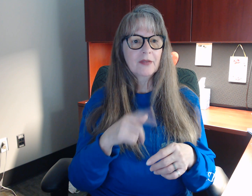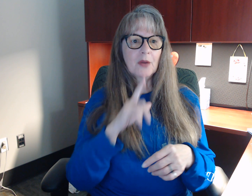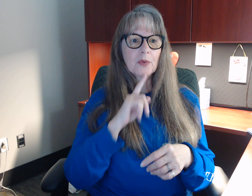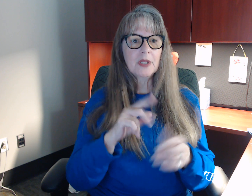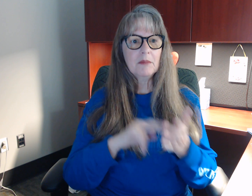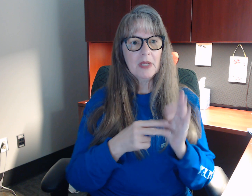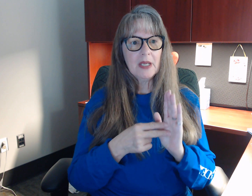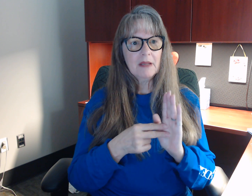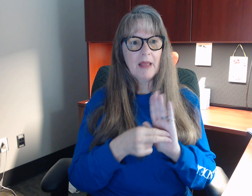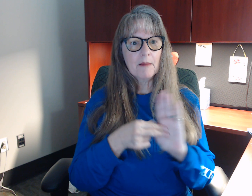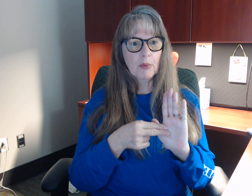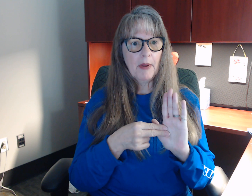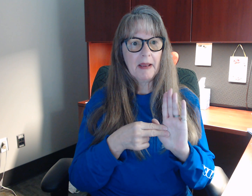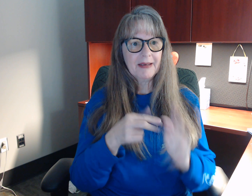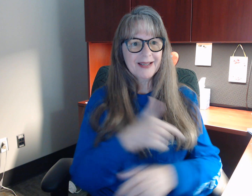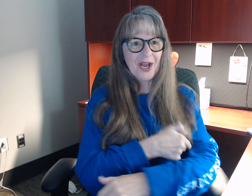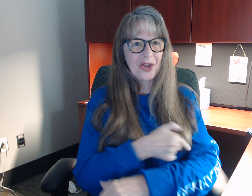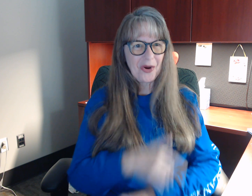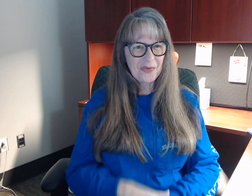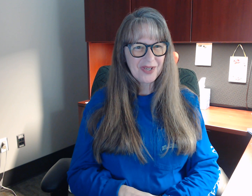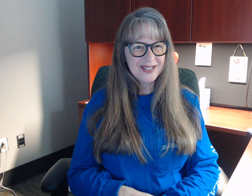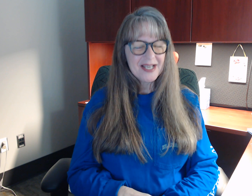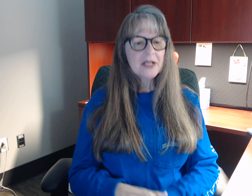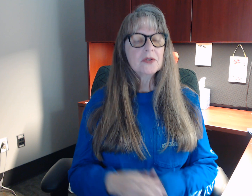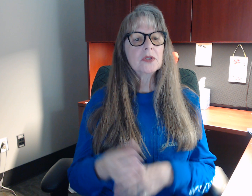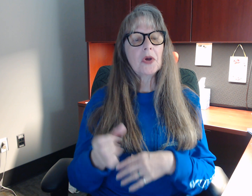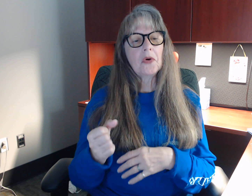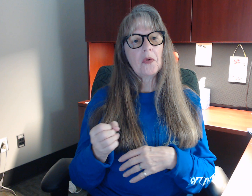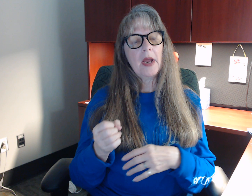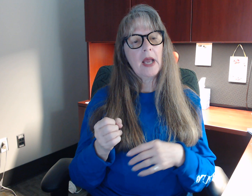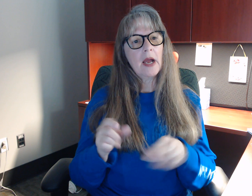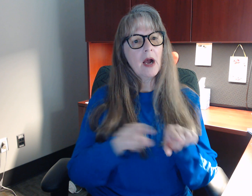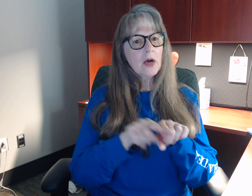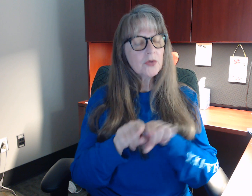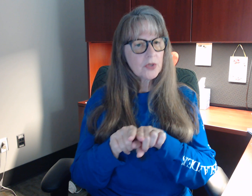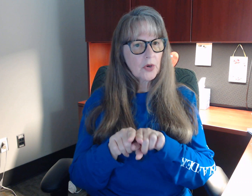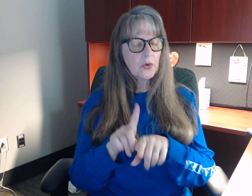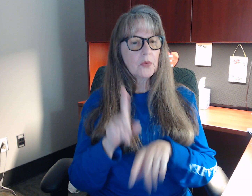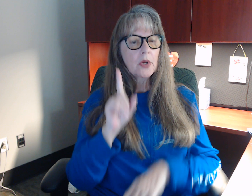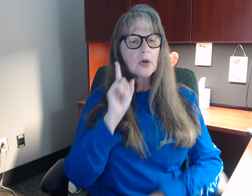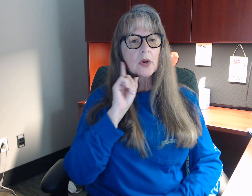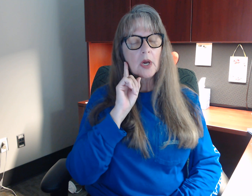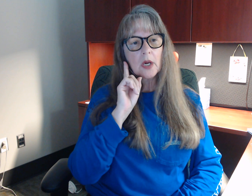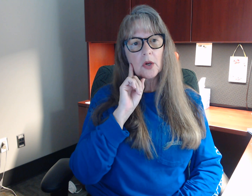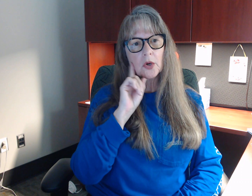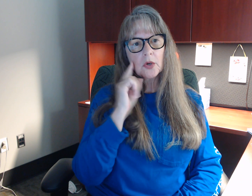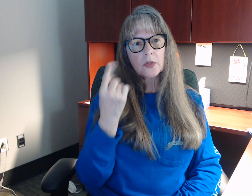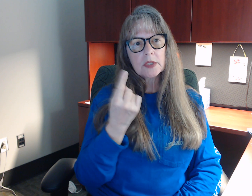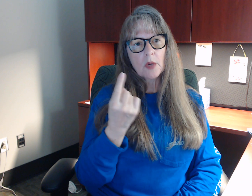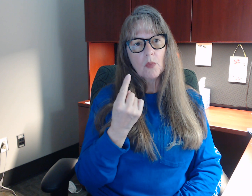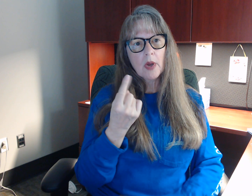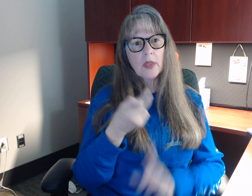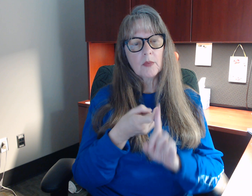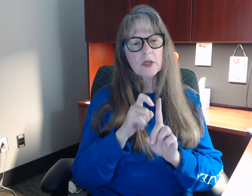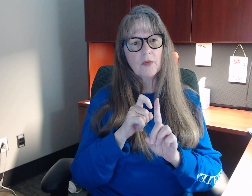really mean that brand, a Coke. So, and I also heard someone that was